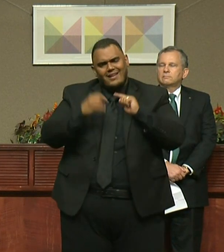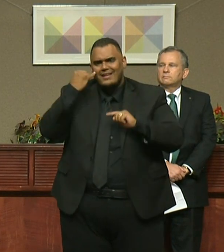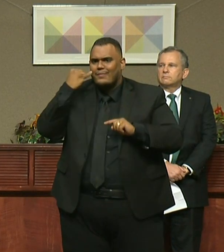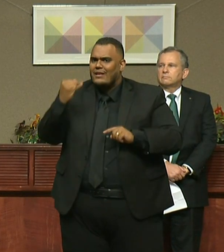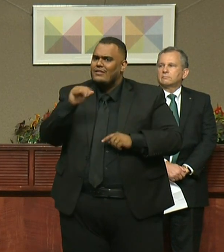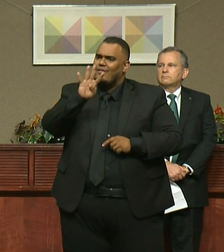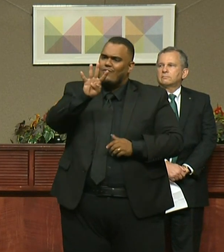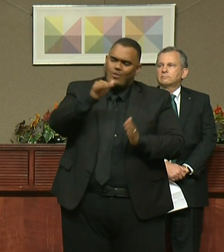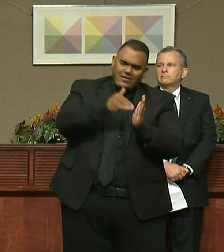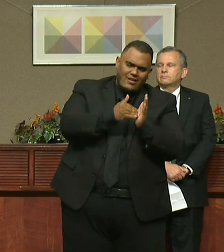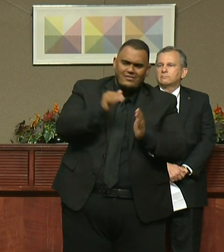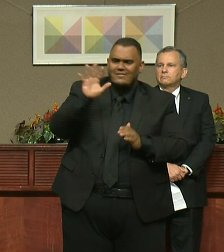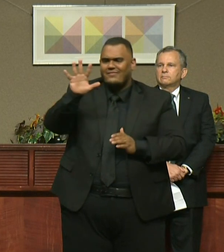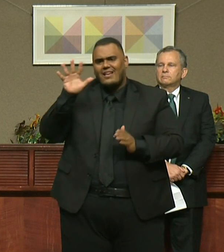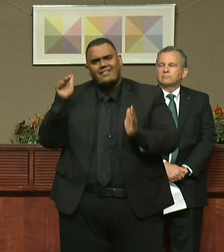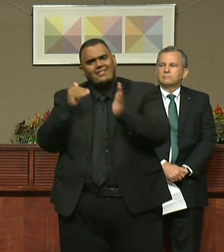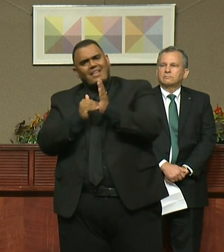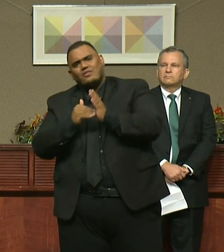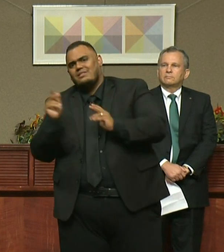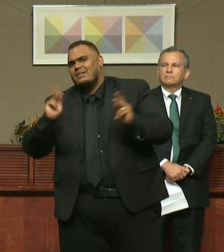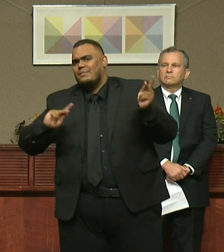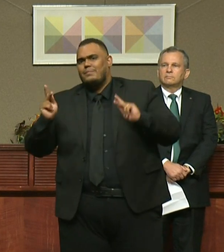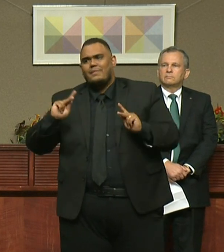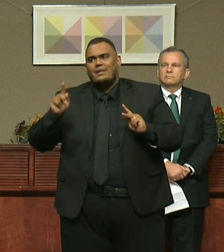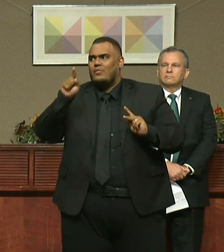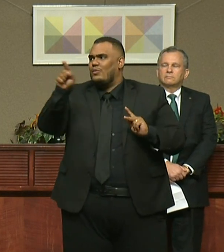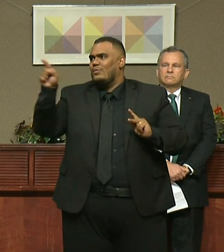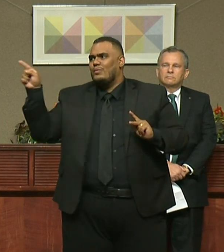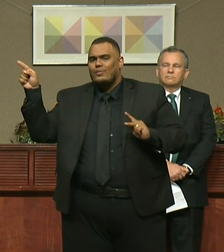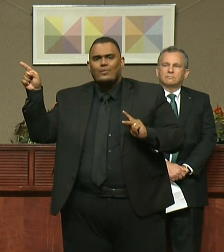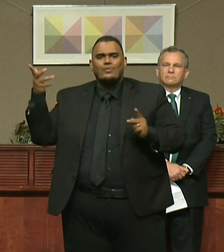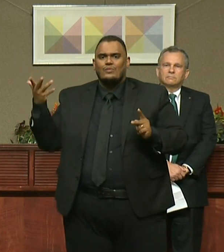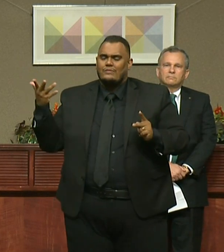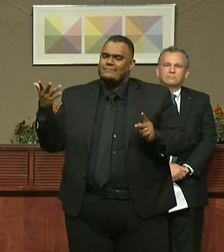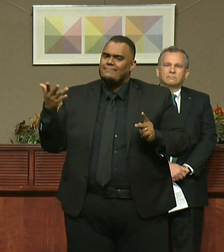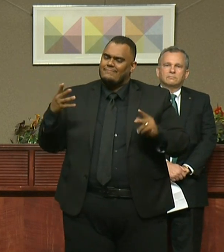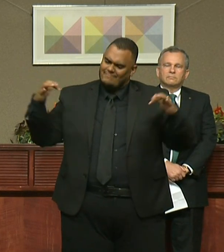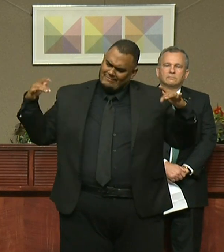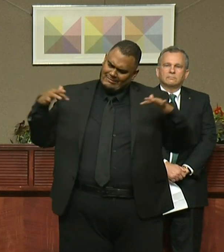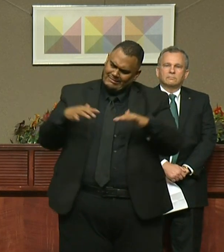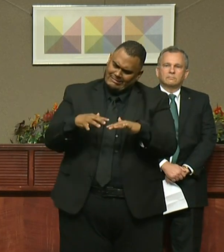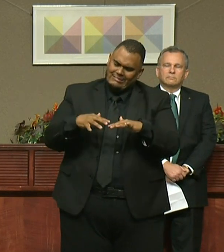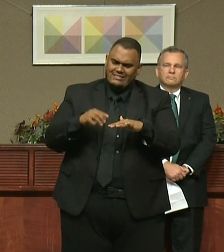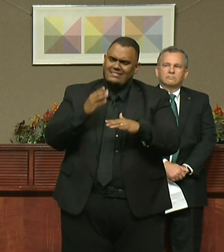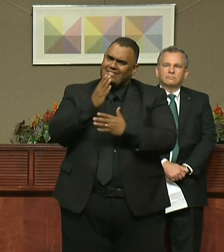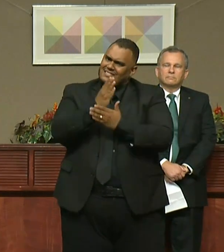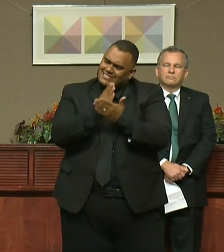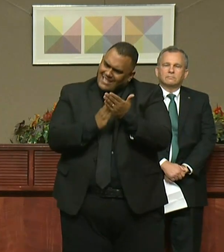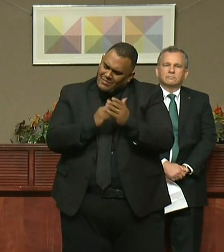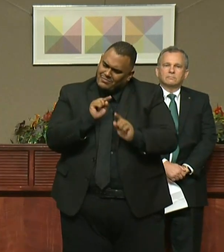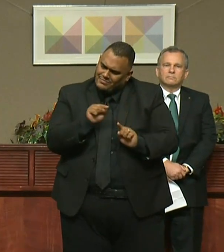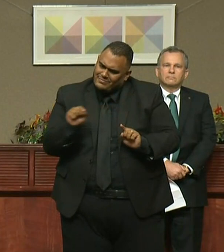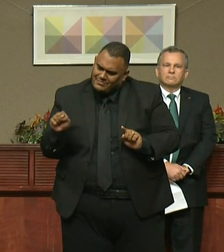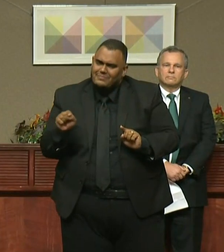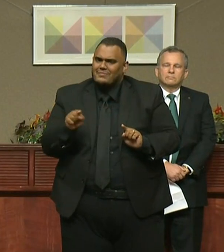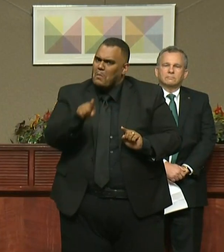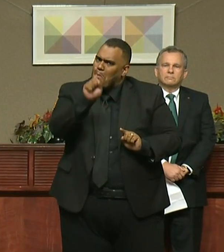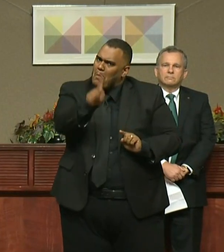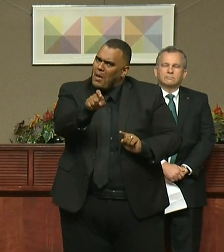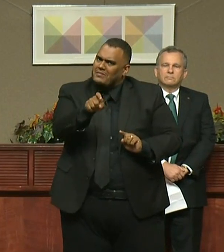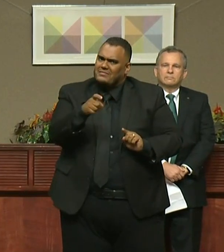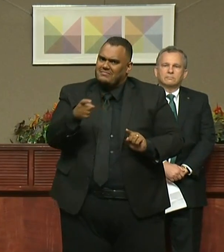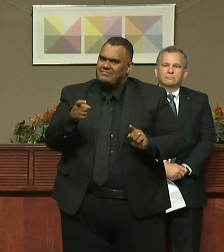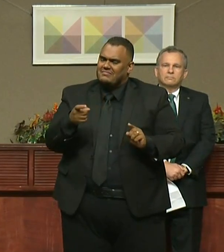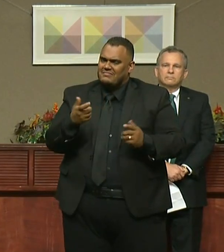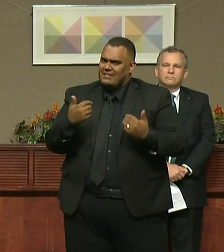some people in that group that would test positive if they were tested. As we enter phase 2 with the opening on Friday, our staff